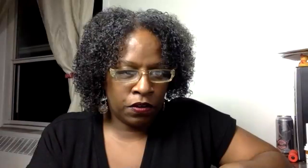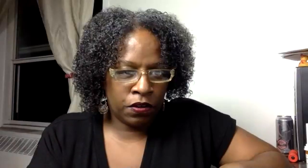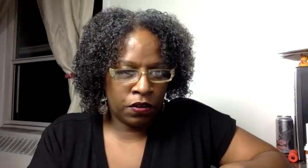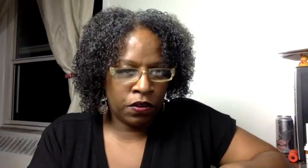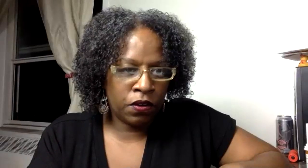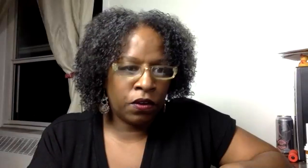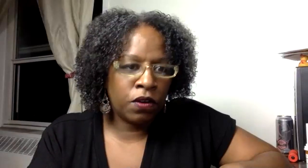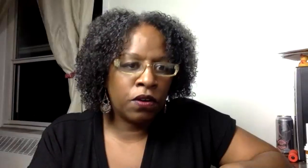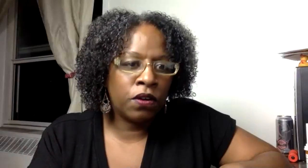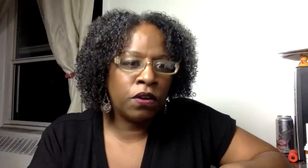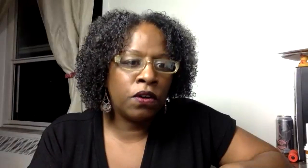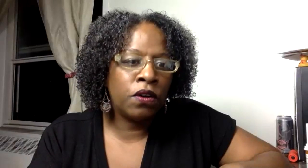clearly.